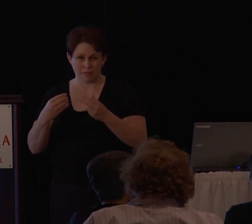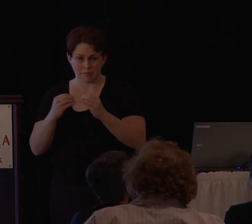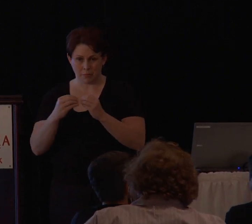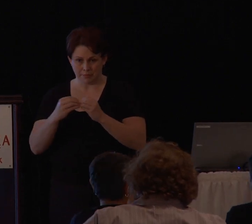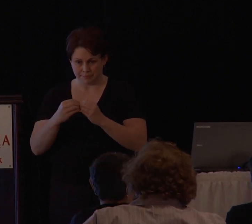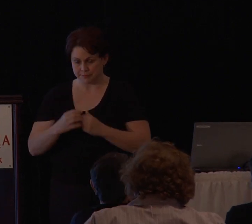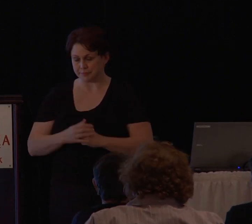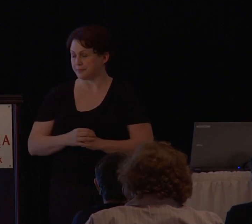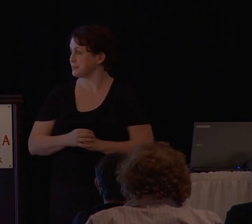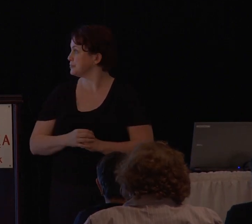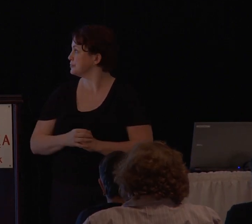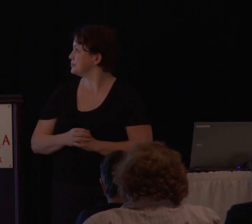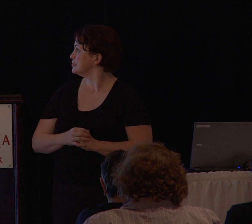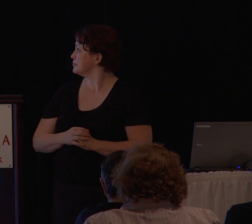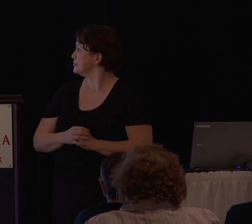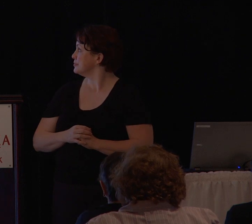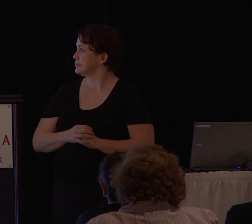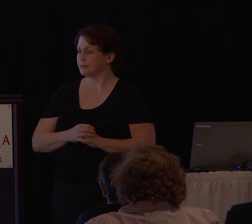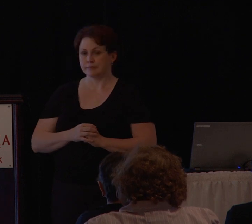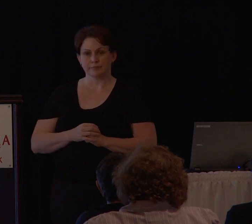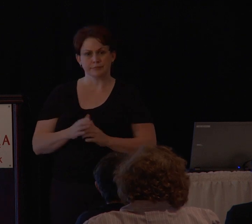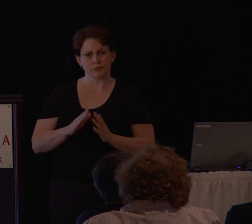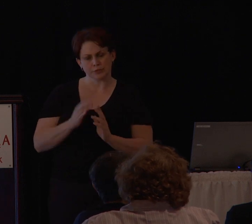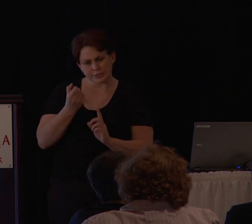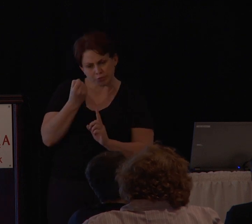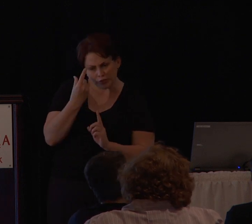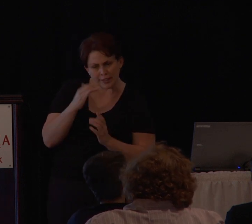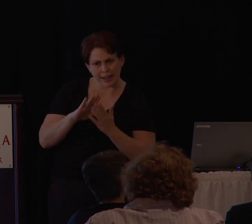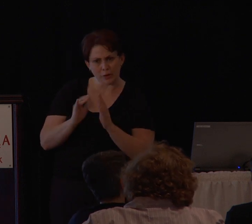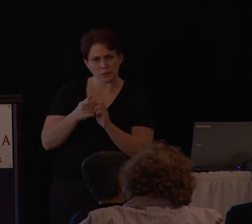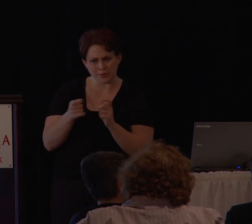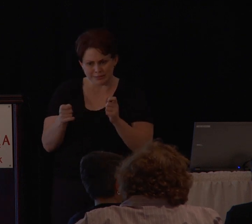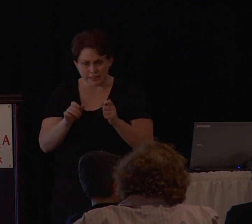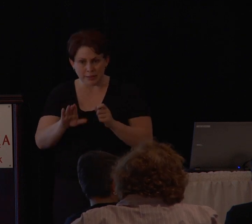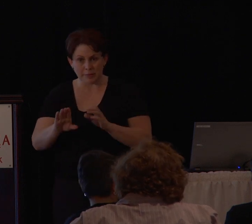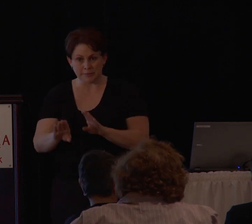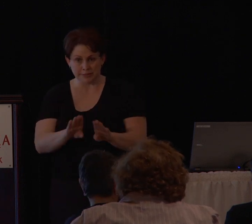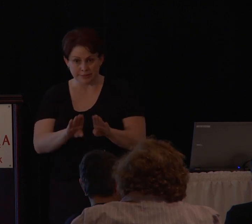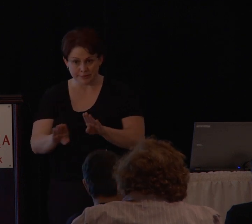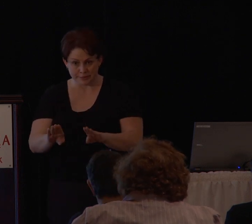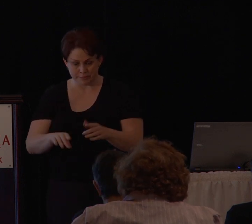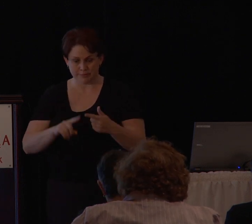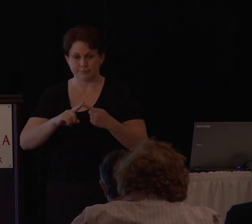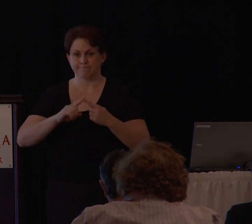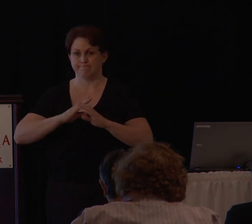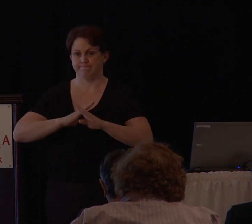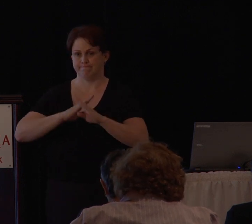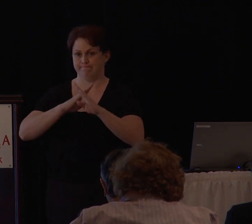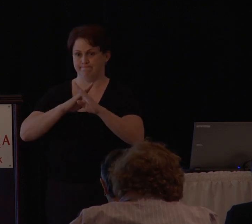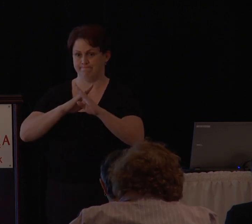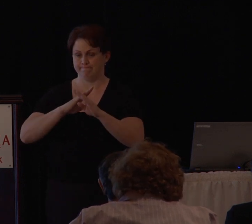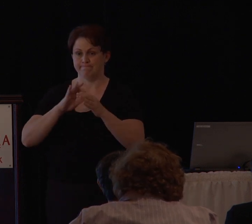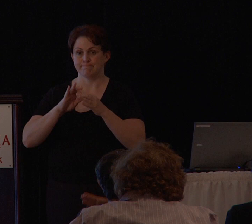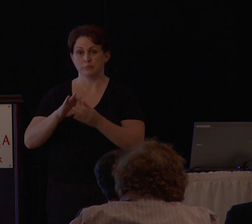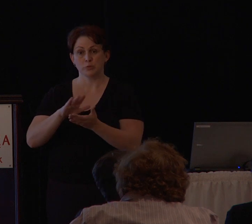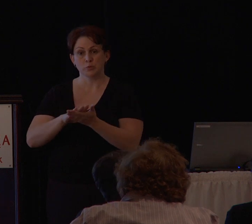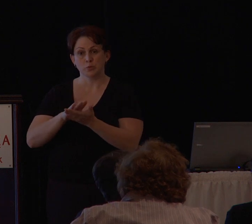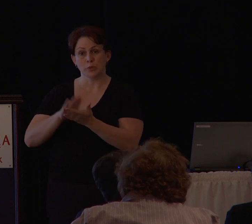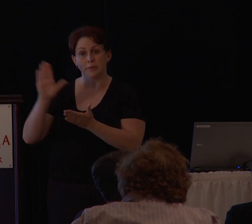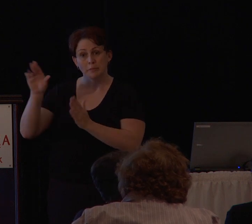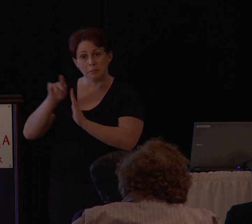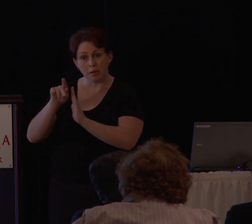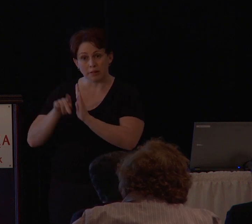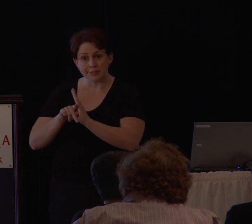in understanding and managing behavior. And the second was in barriers, so around school